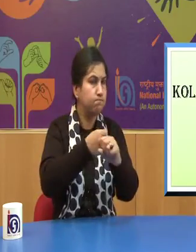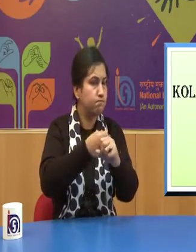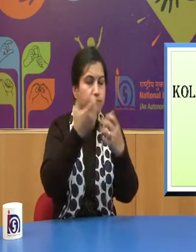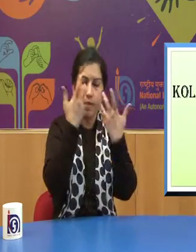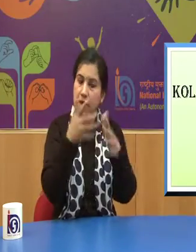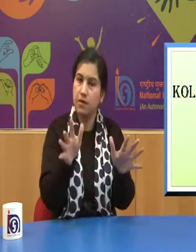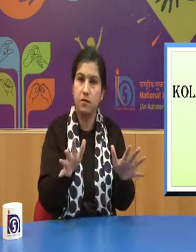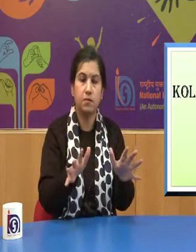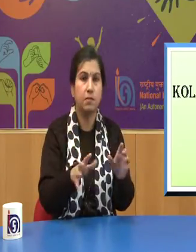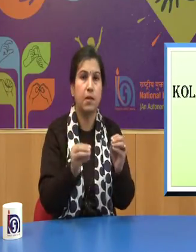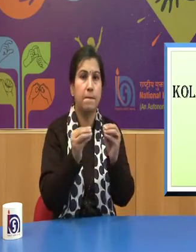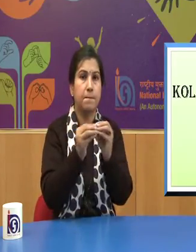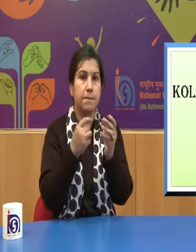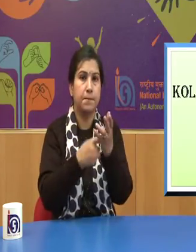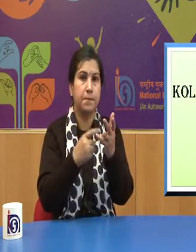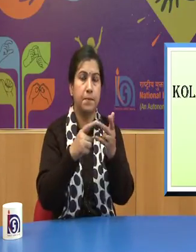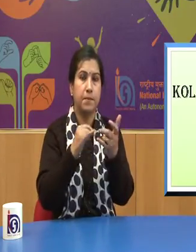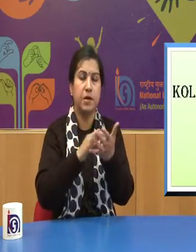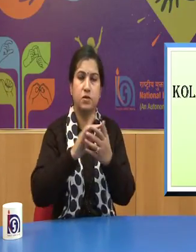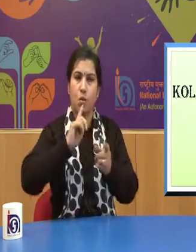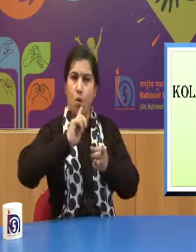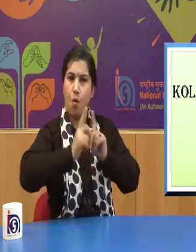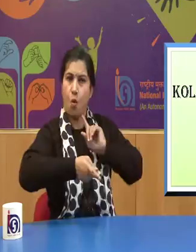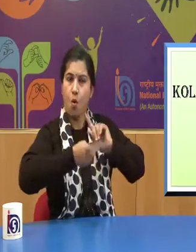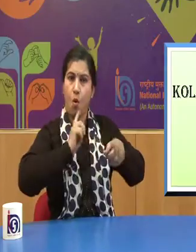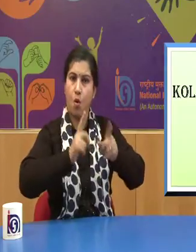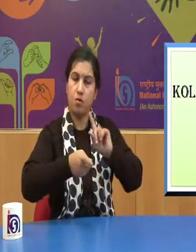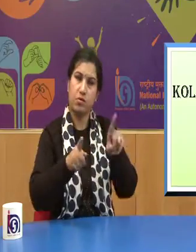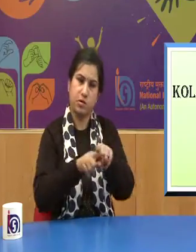However, the British suppressed this revolt also.